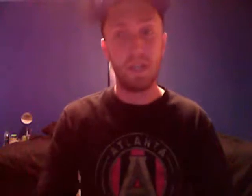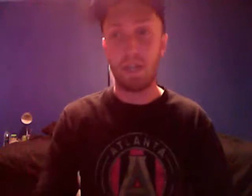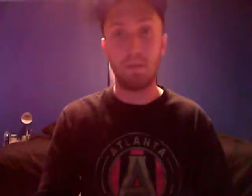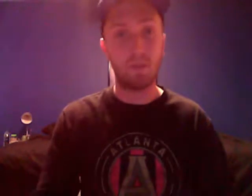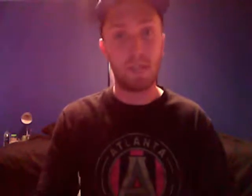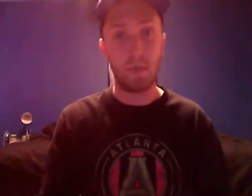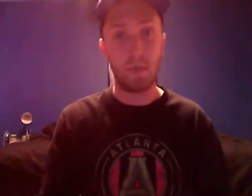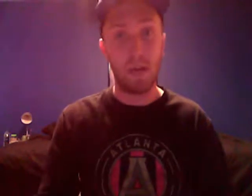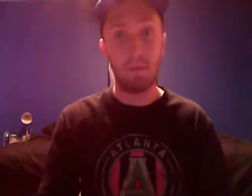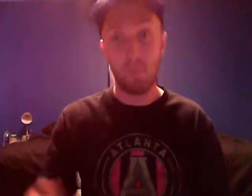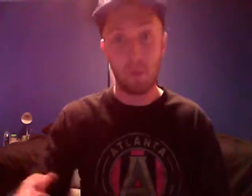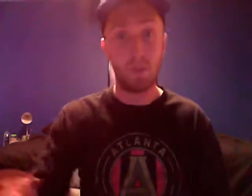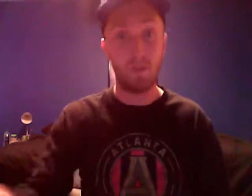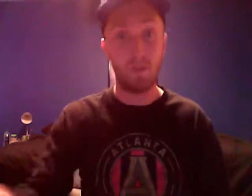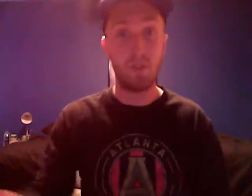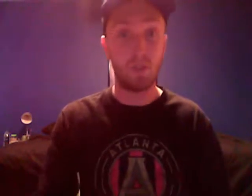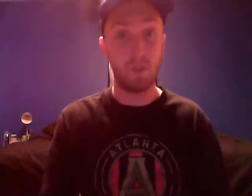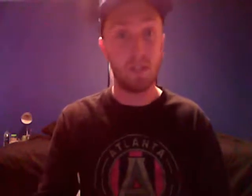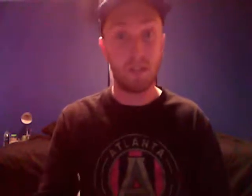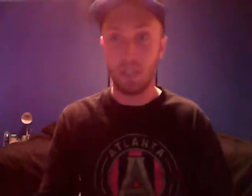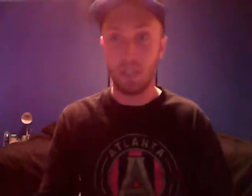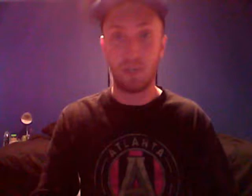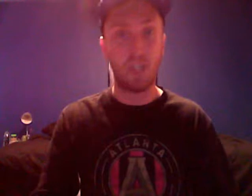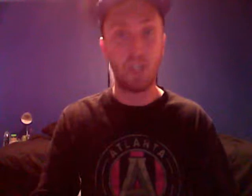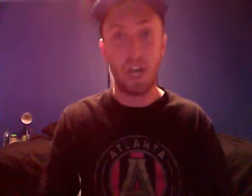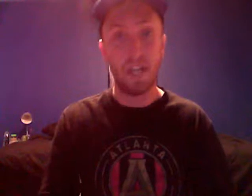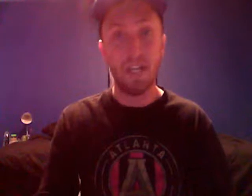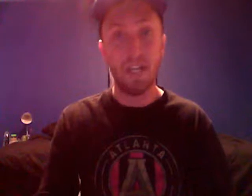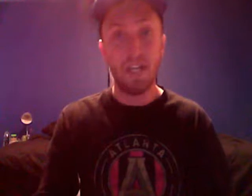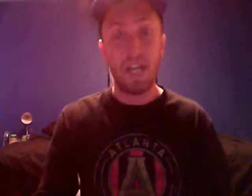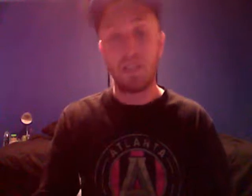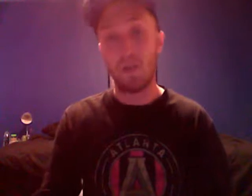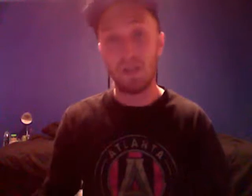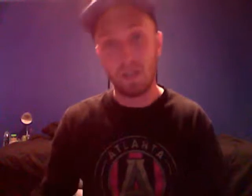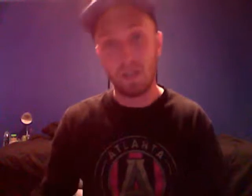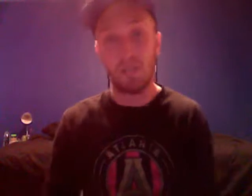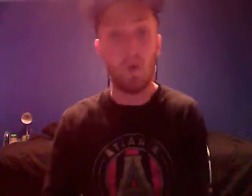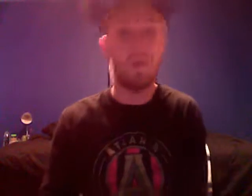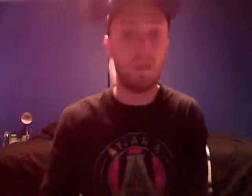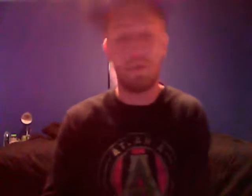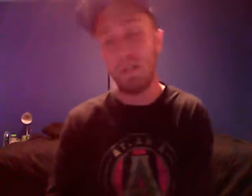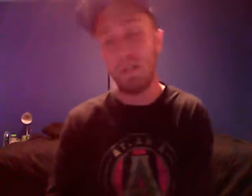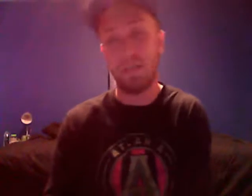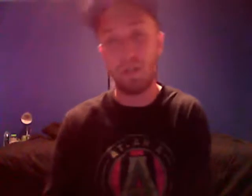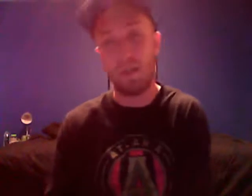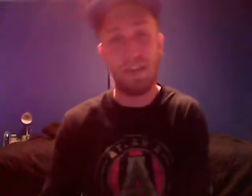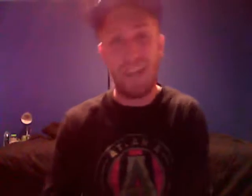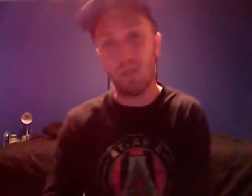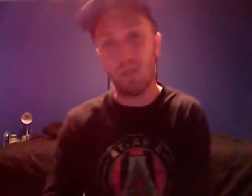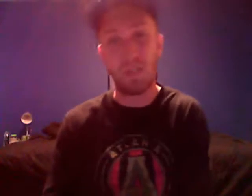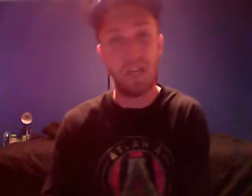can't remember exactly what happened, but one of their defenders goes down like he just got shot. And so he's holding something. He's